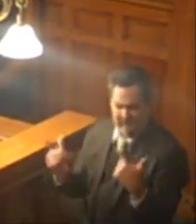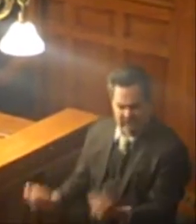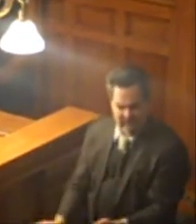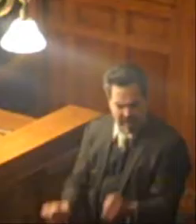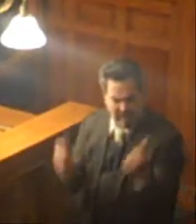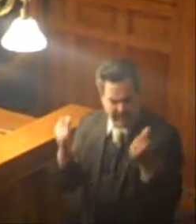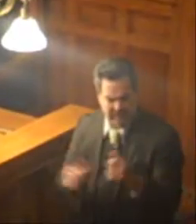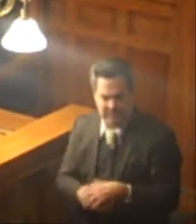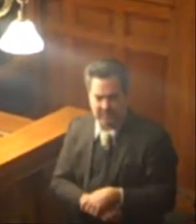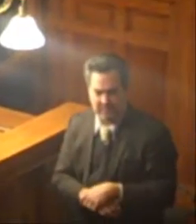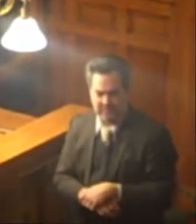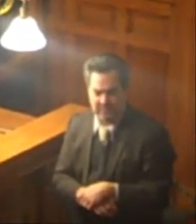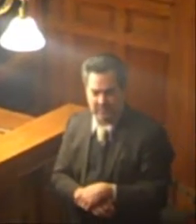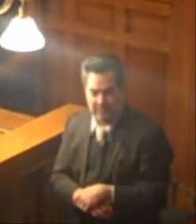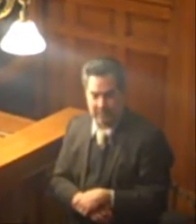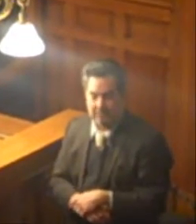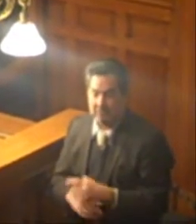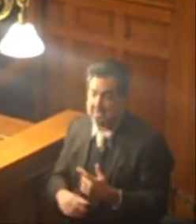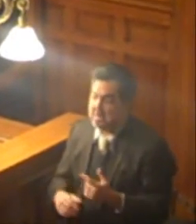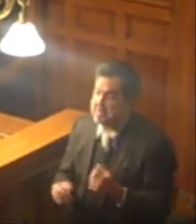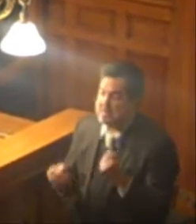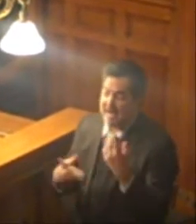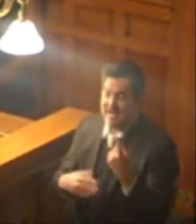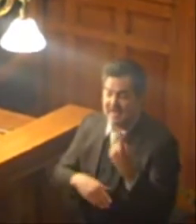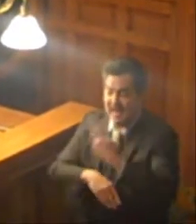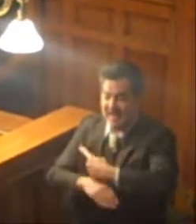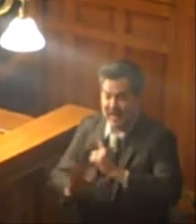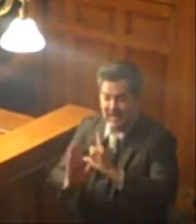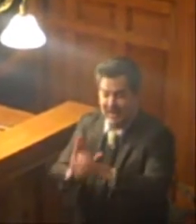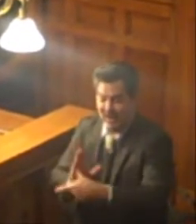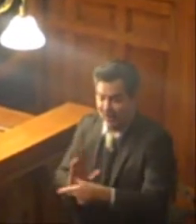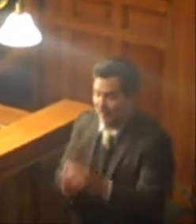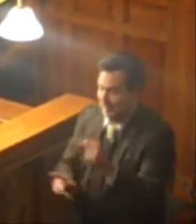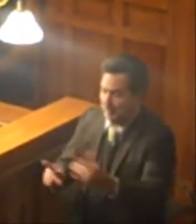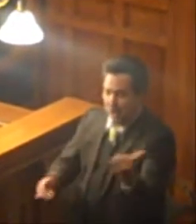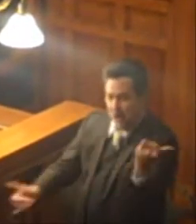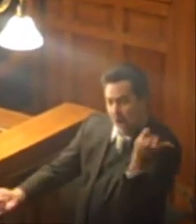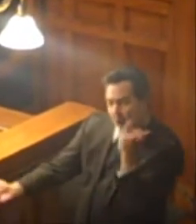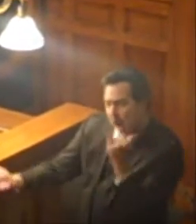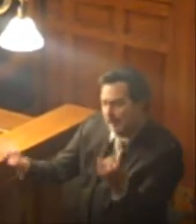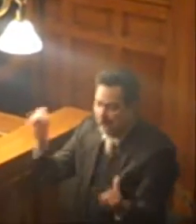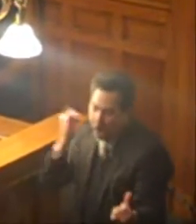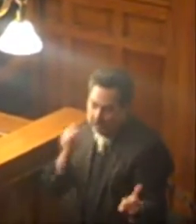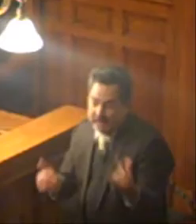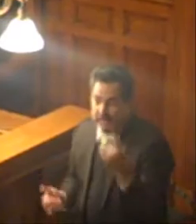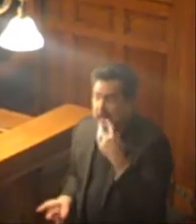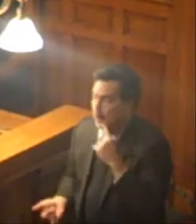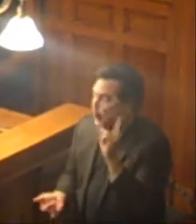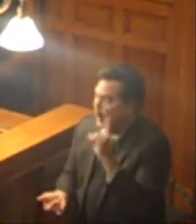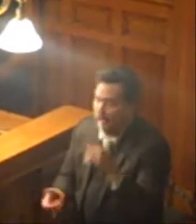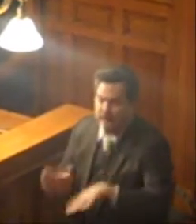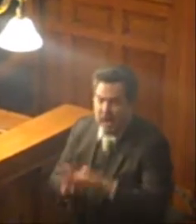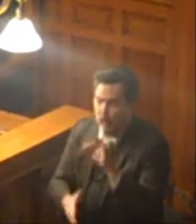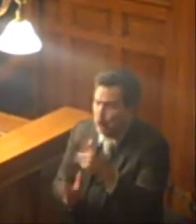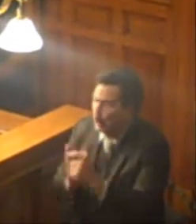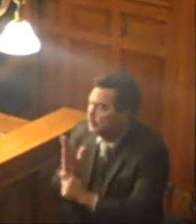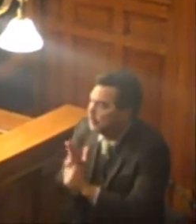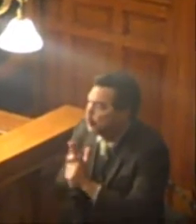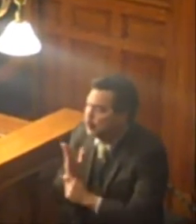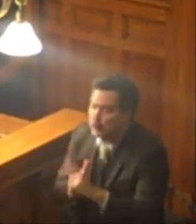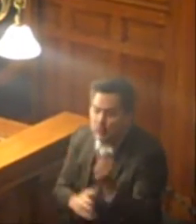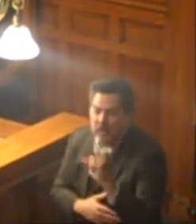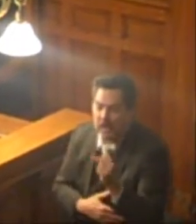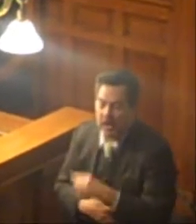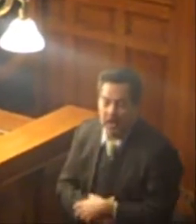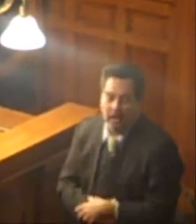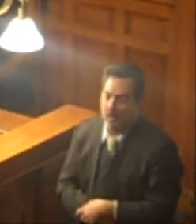for days from people finding leaflets in bird baths, on porches, in bushes,